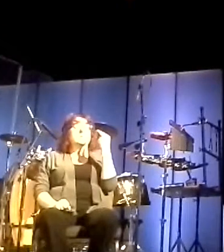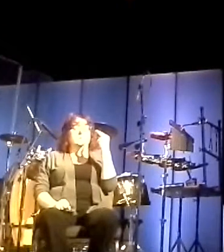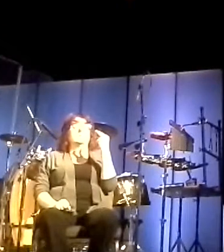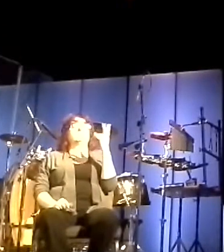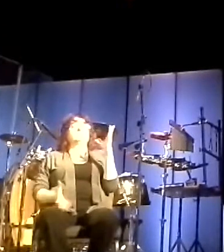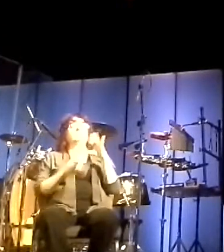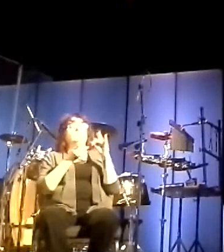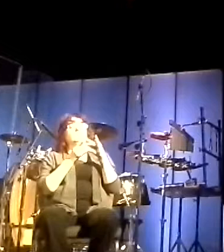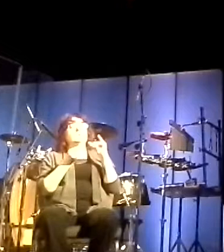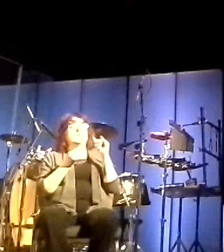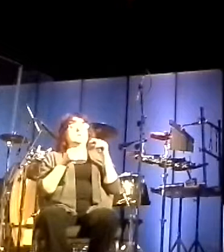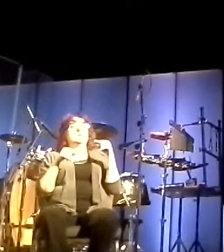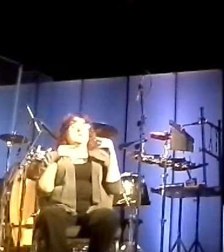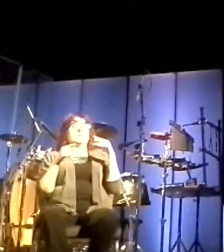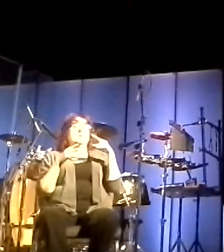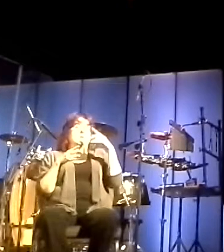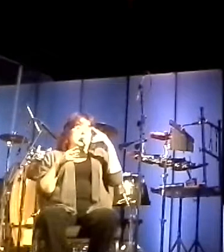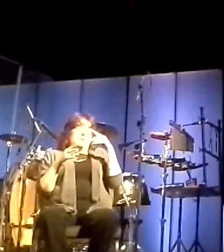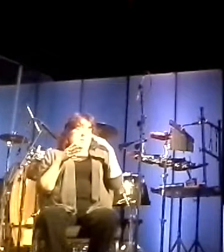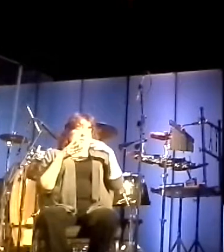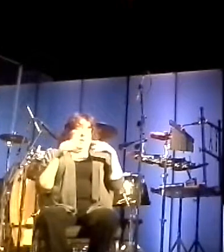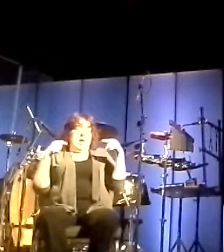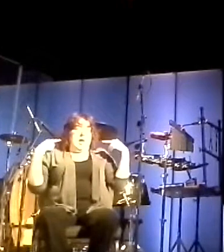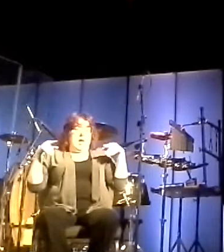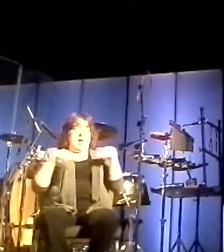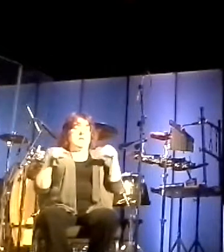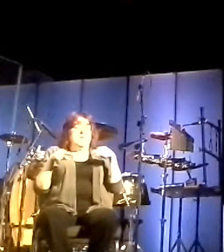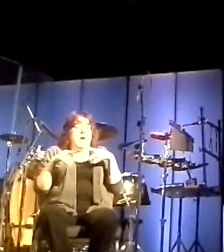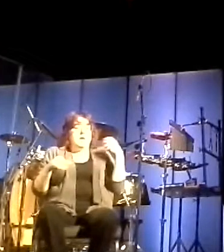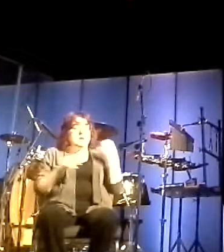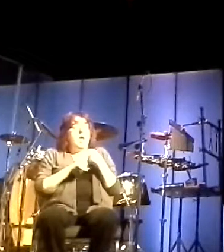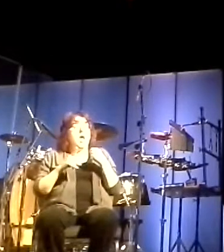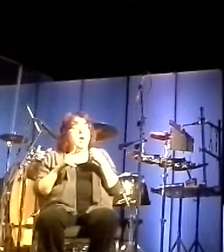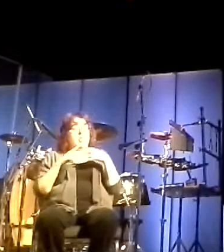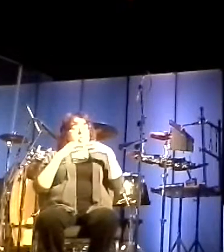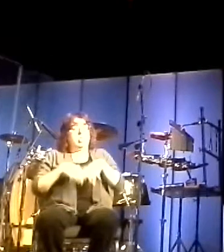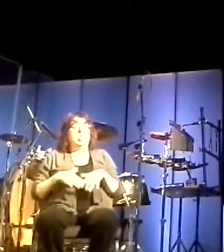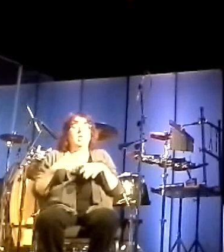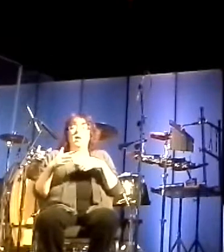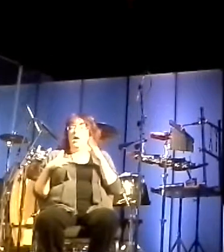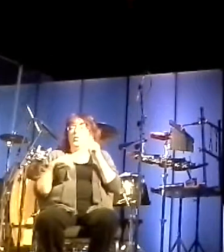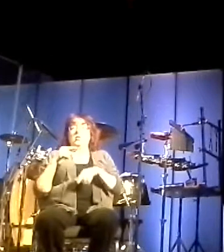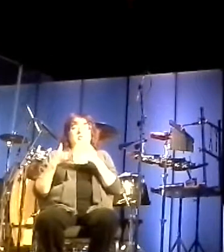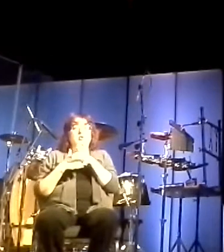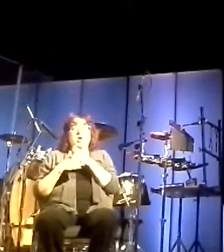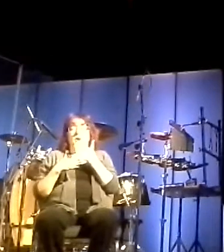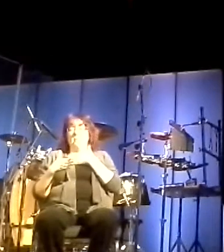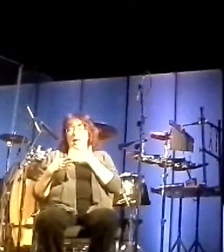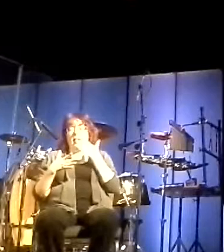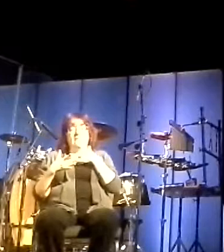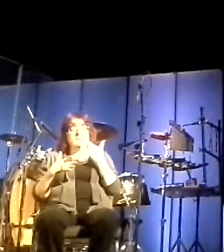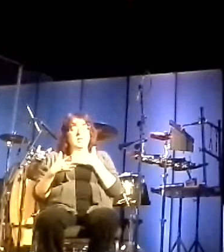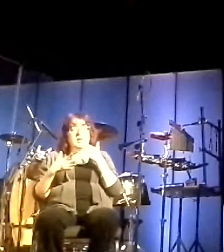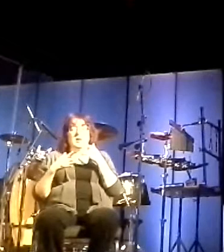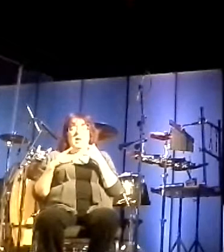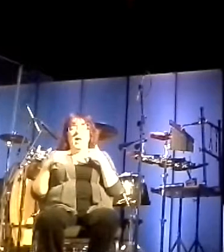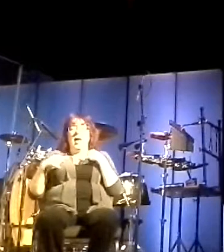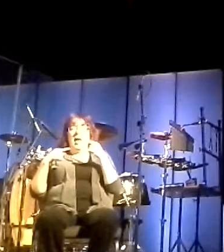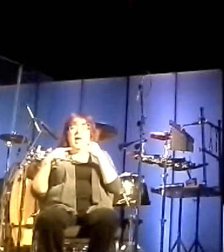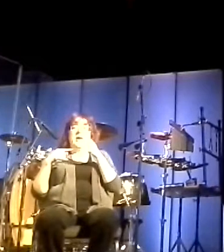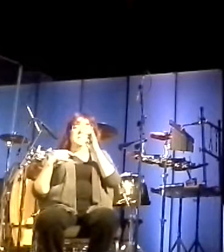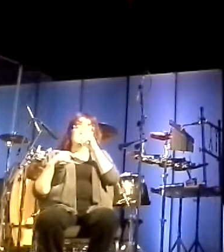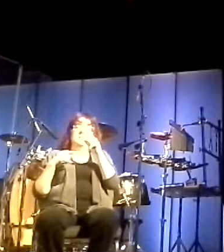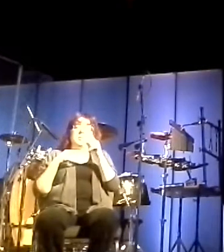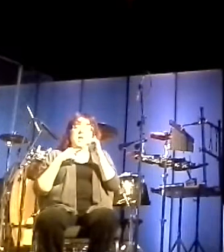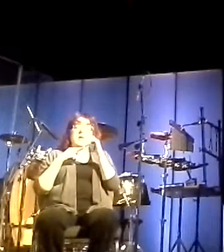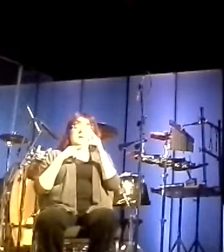he started telling me about his nervous breakdown that he had, his anxiety attacks. I hadn't been able to share with anybody what I was going through. I had blood clots going to my lungs, and I